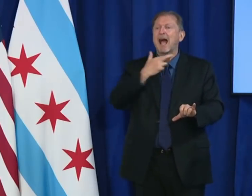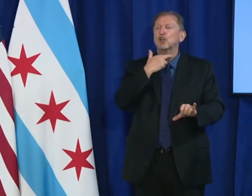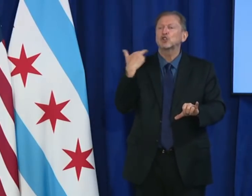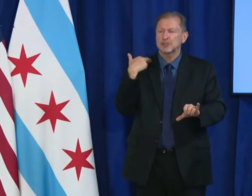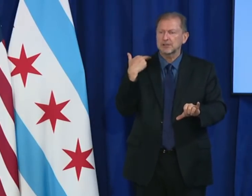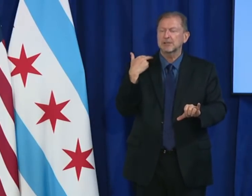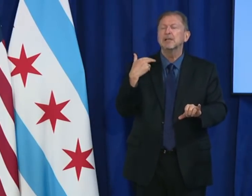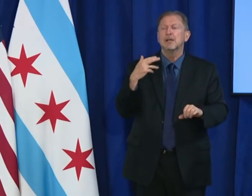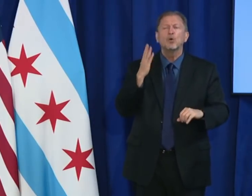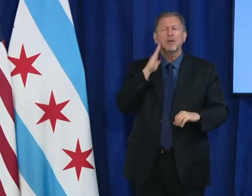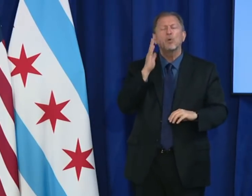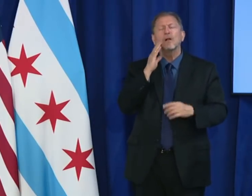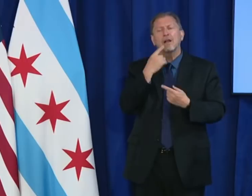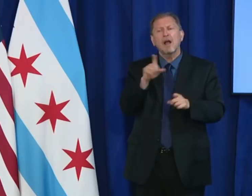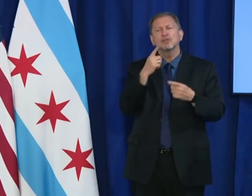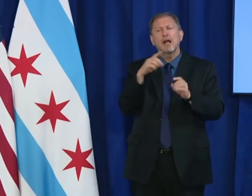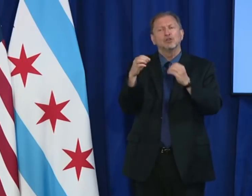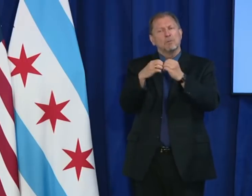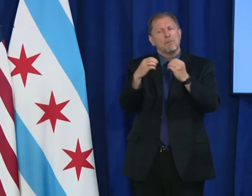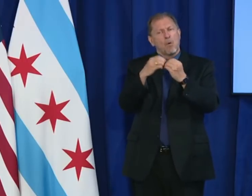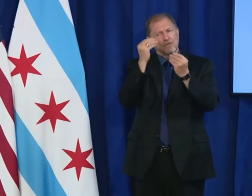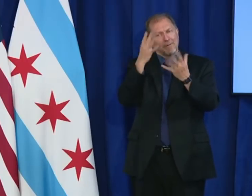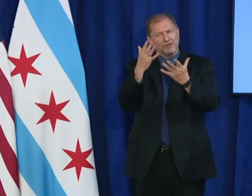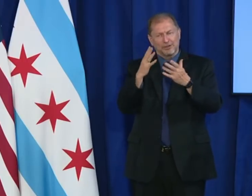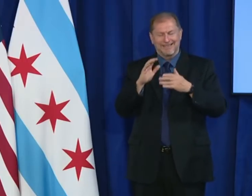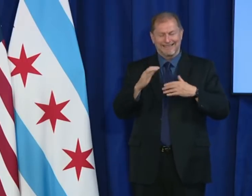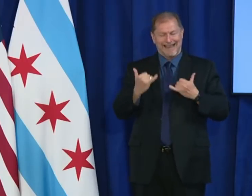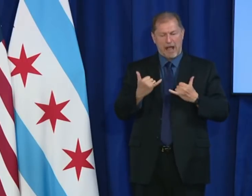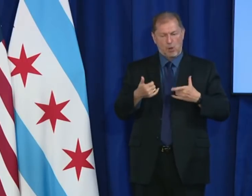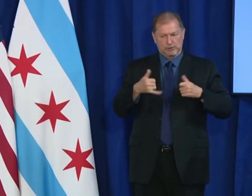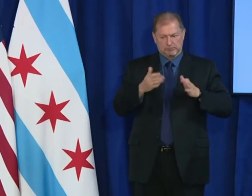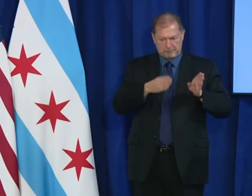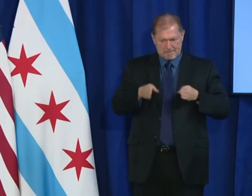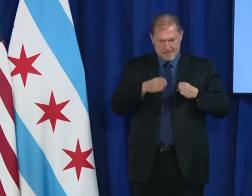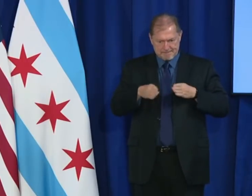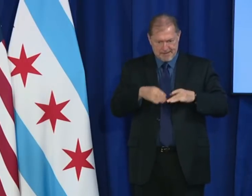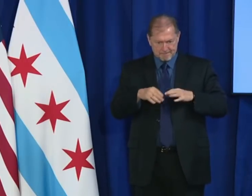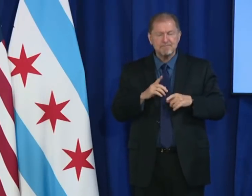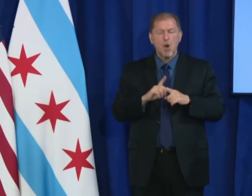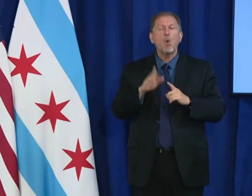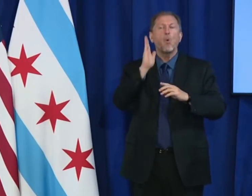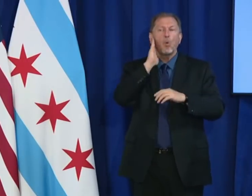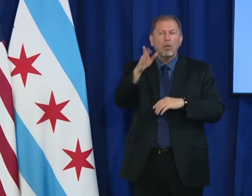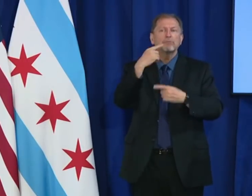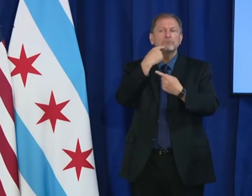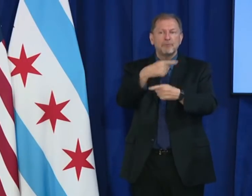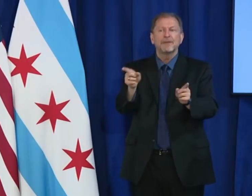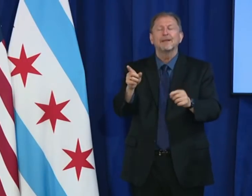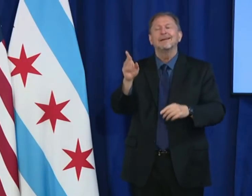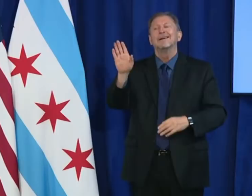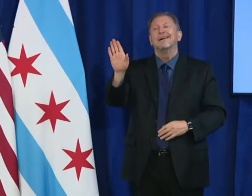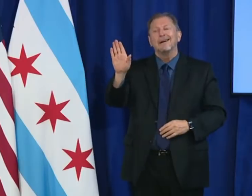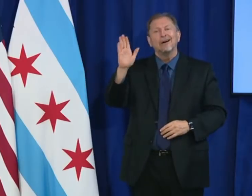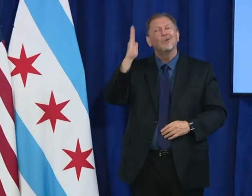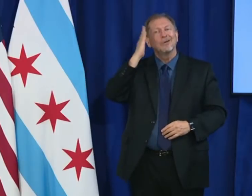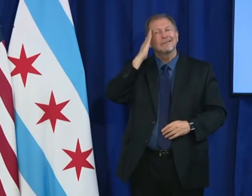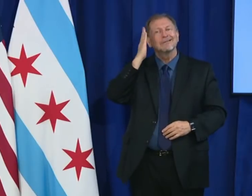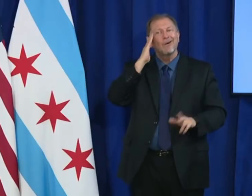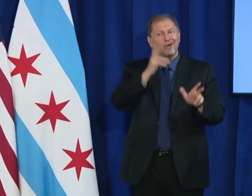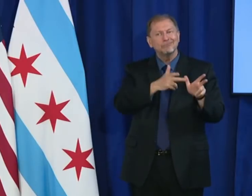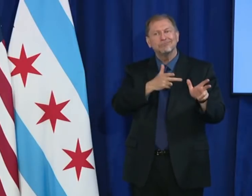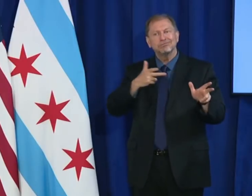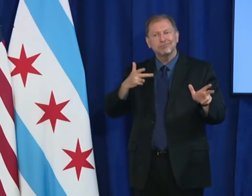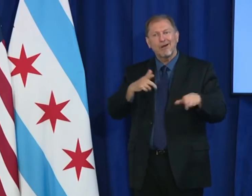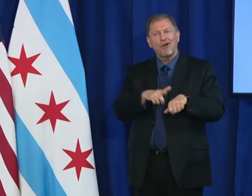populations, and we'll have some more details on this to share very shortly. But suffice it to say, we know the lines are long. I